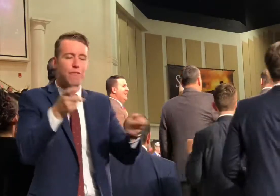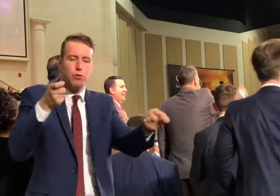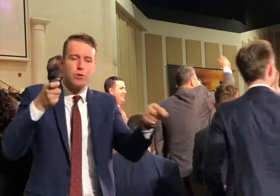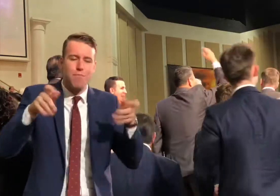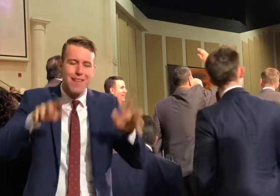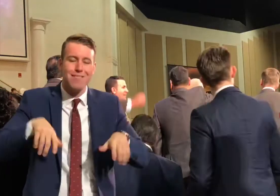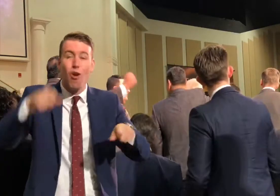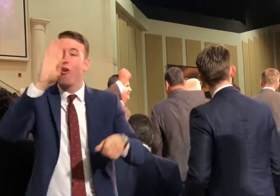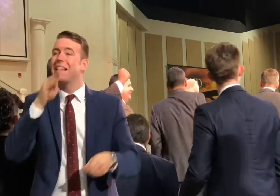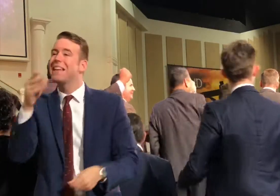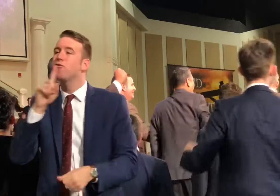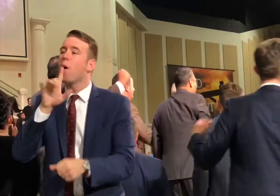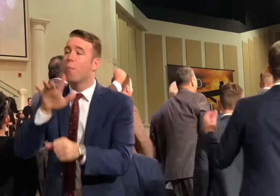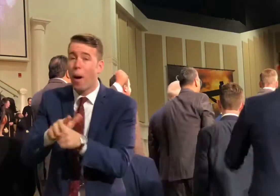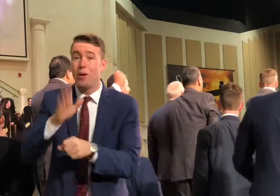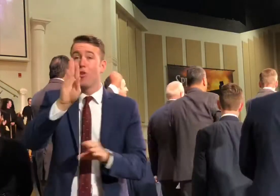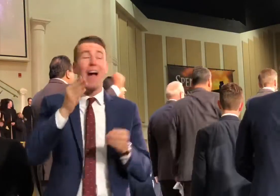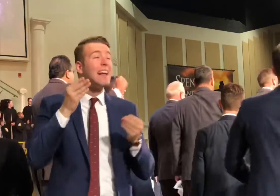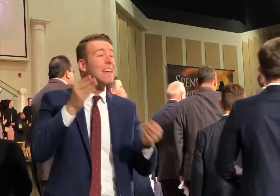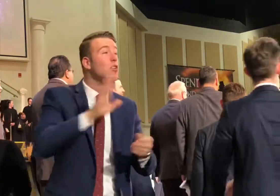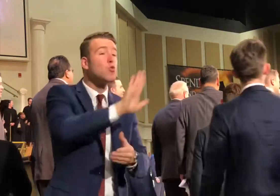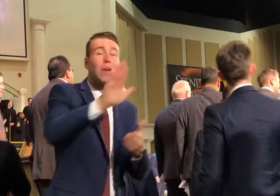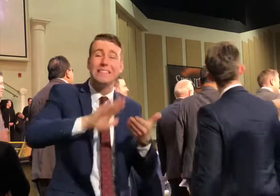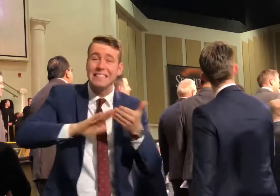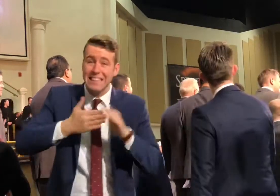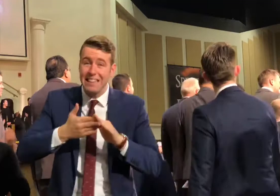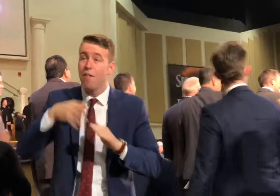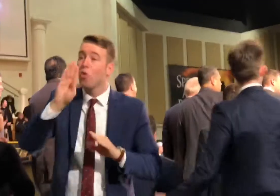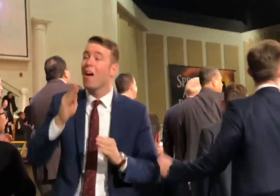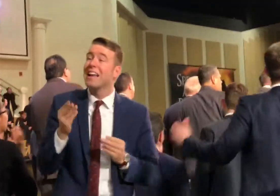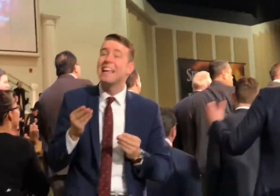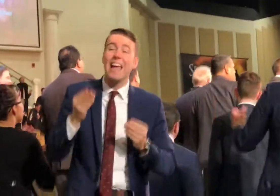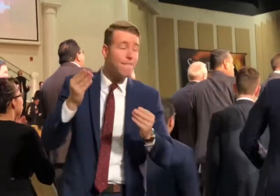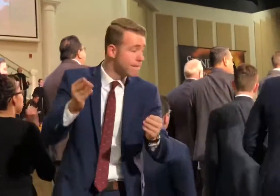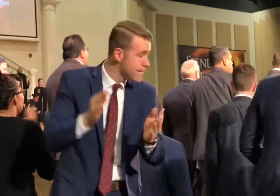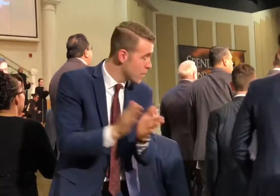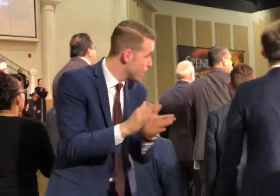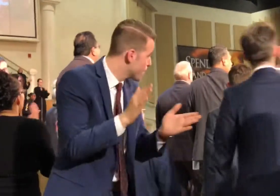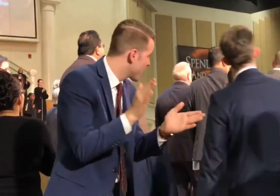gave you a promise. God gave you your city.